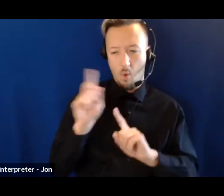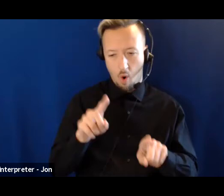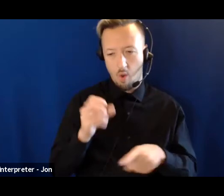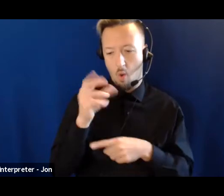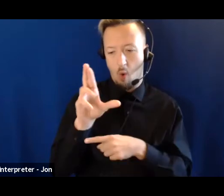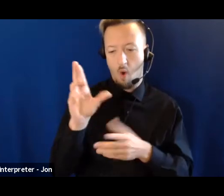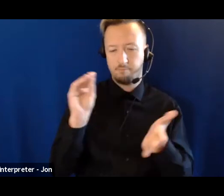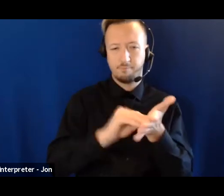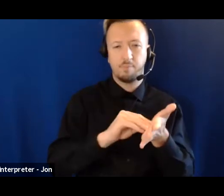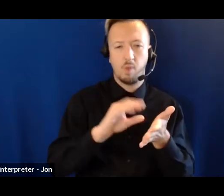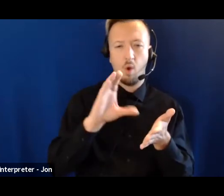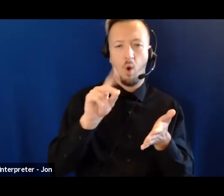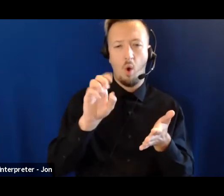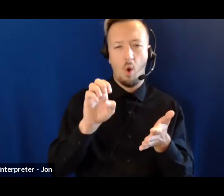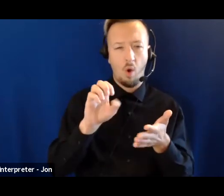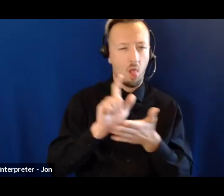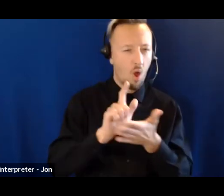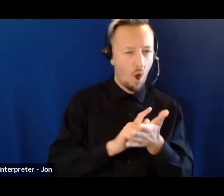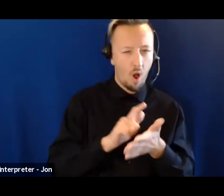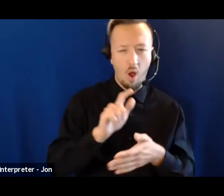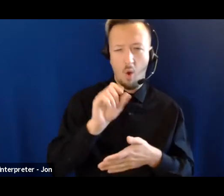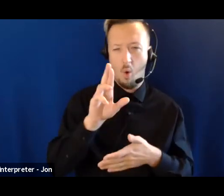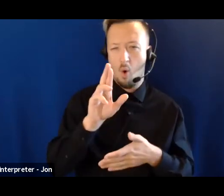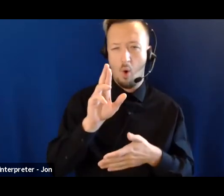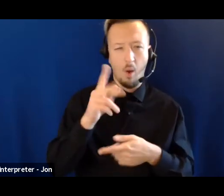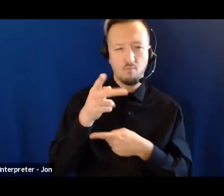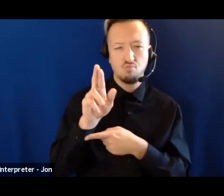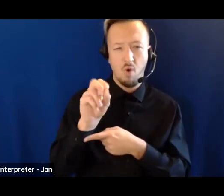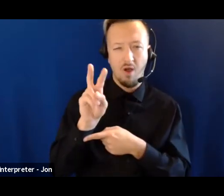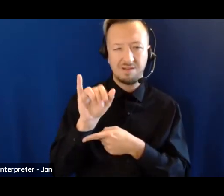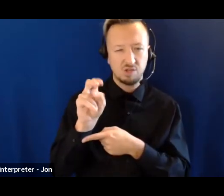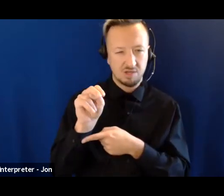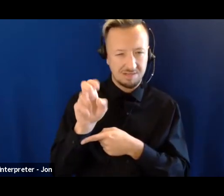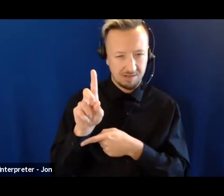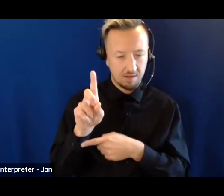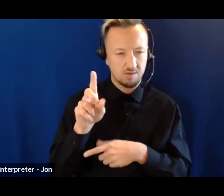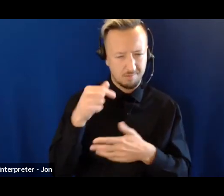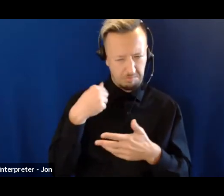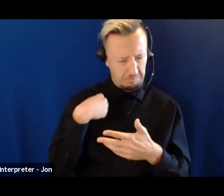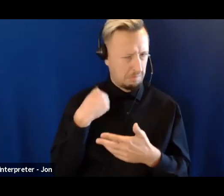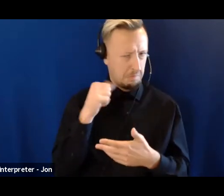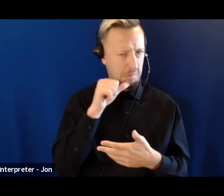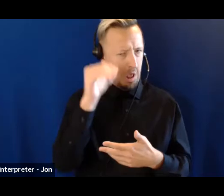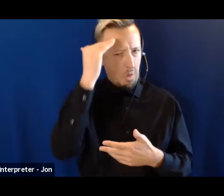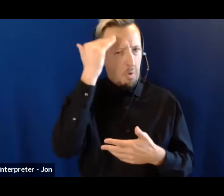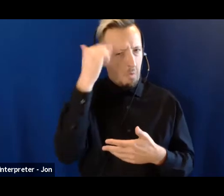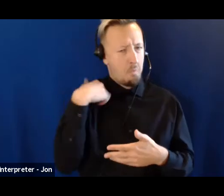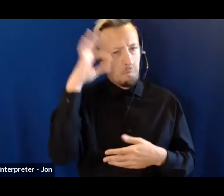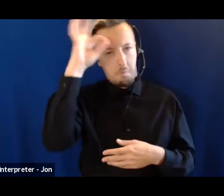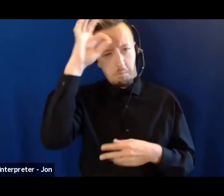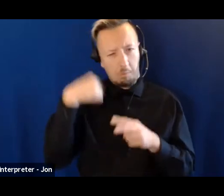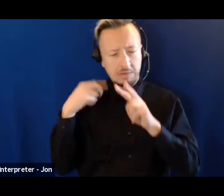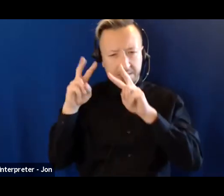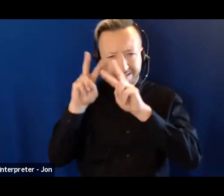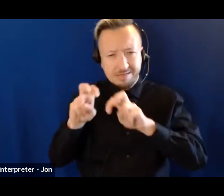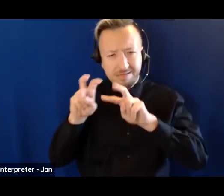a provision or something. And so I've been doing a lot of research on that because I had no idea